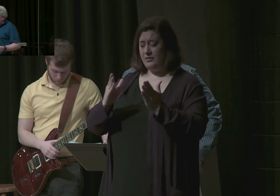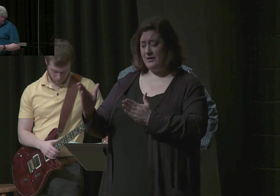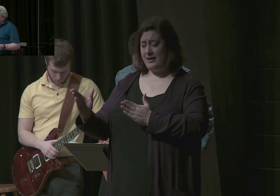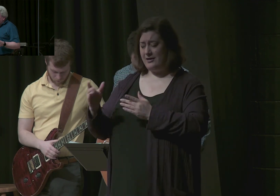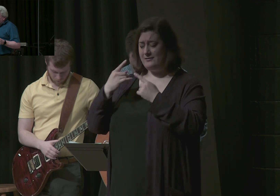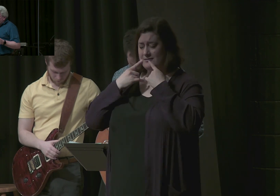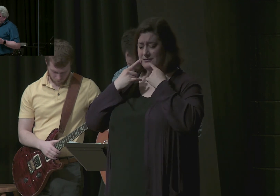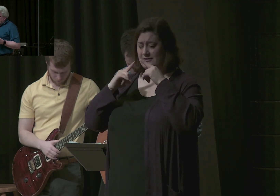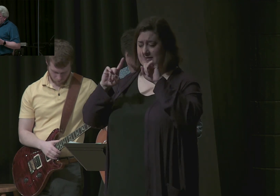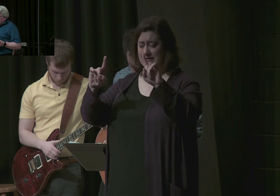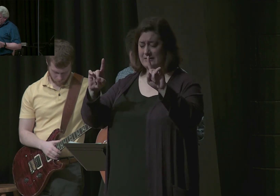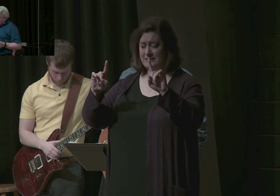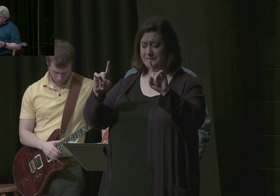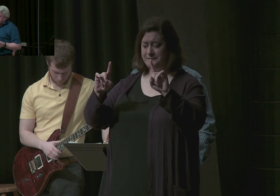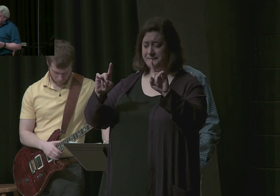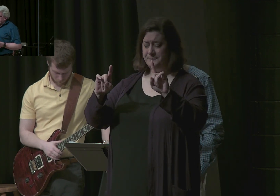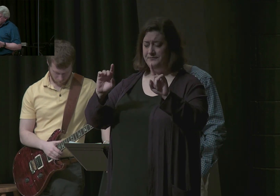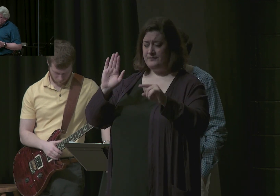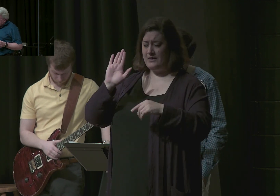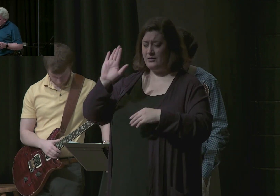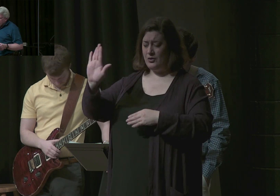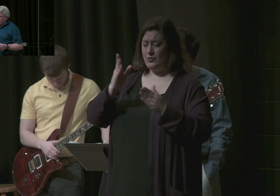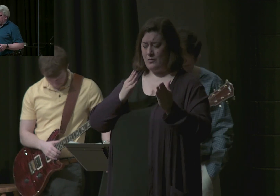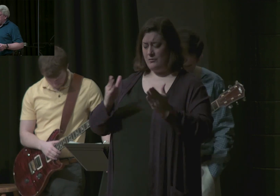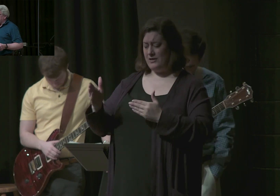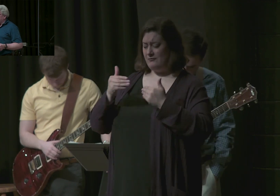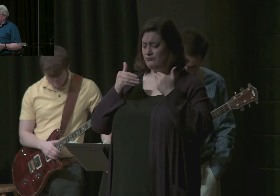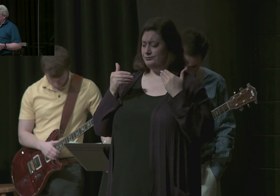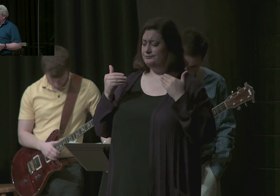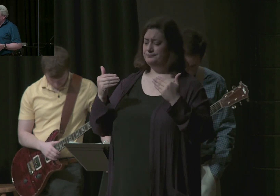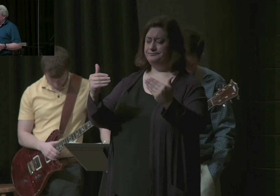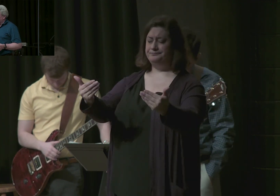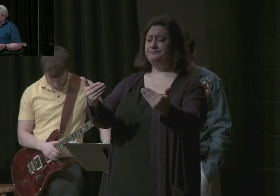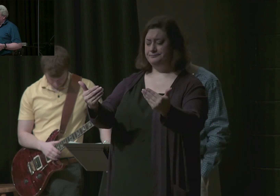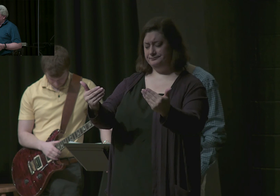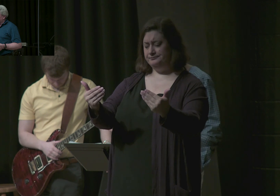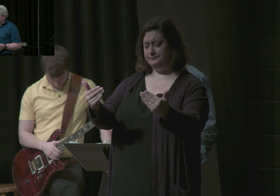your plan and your providences forward